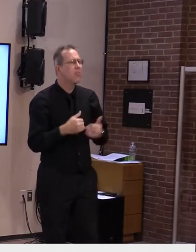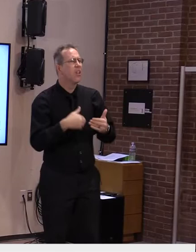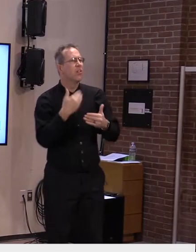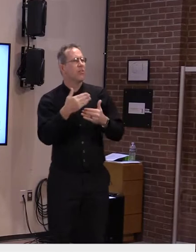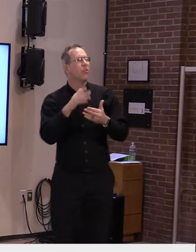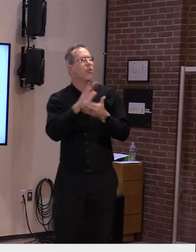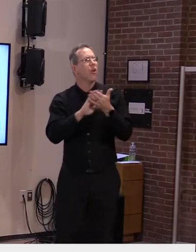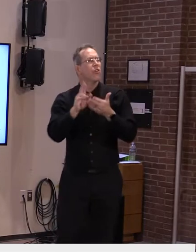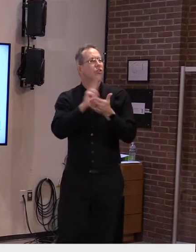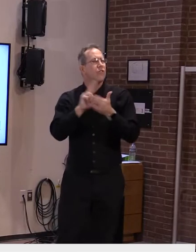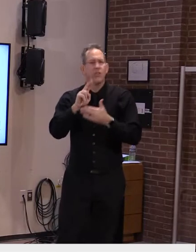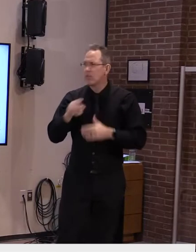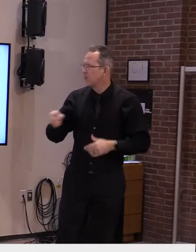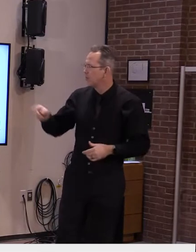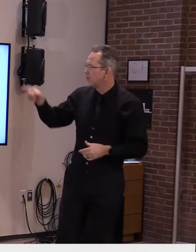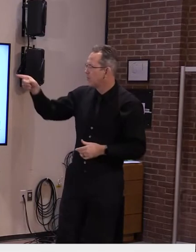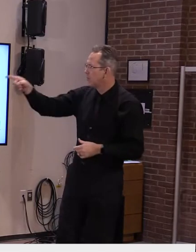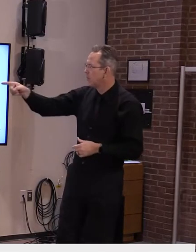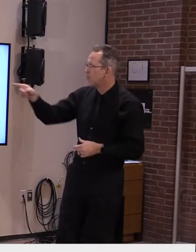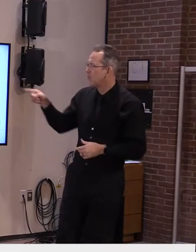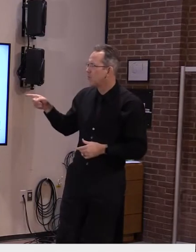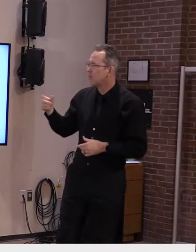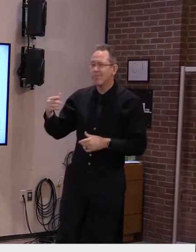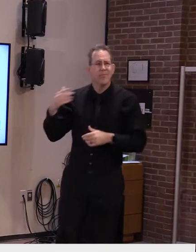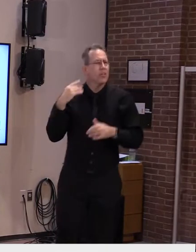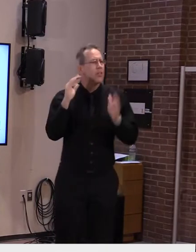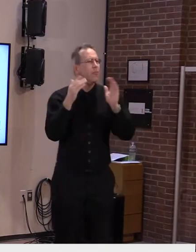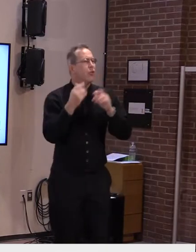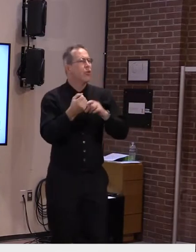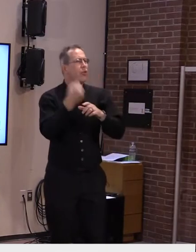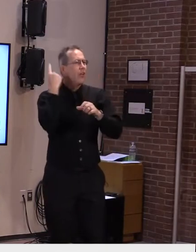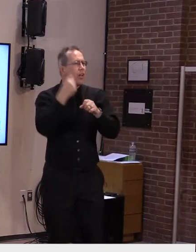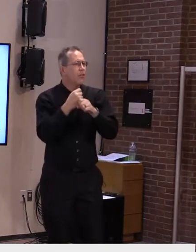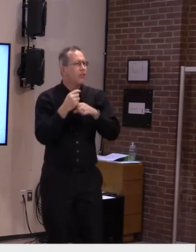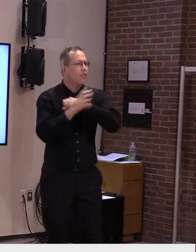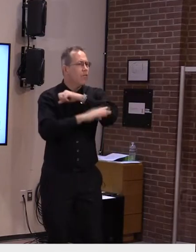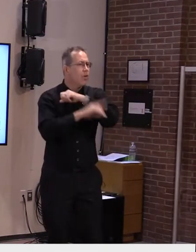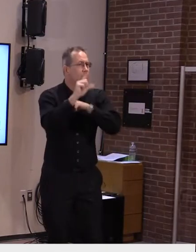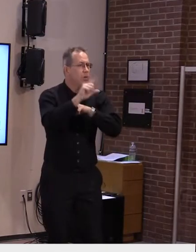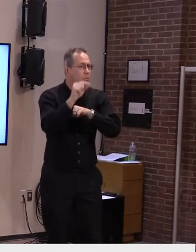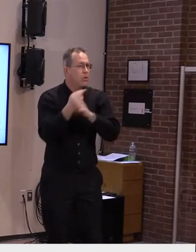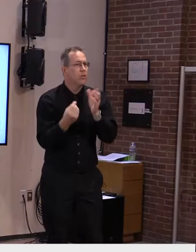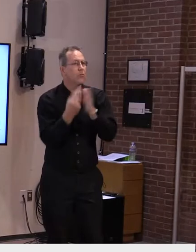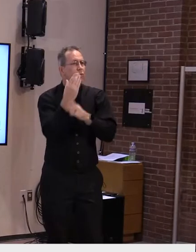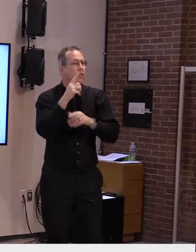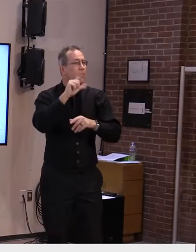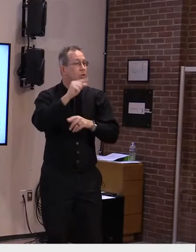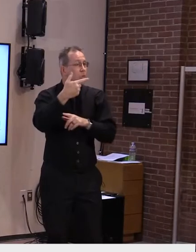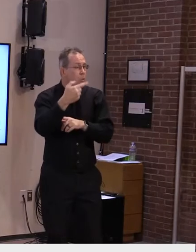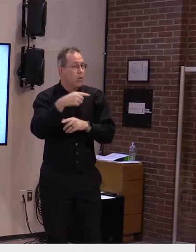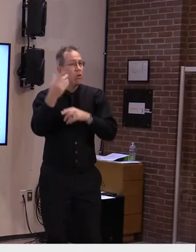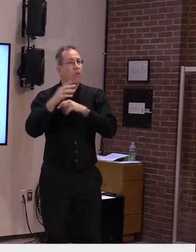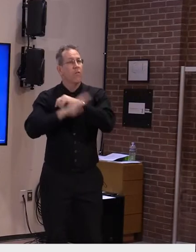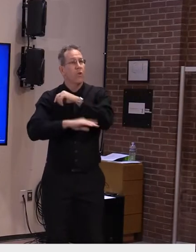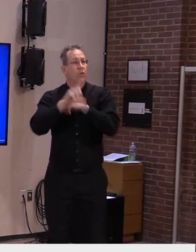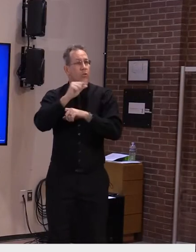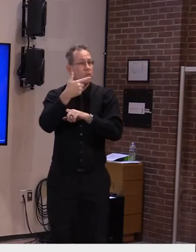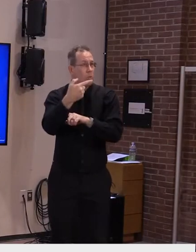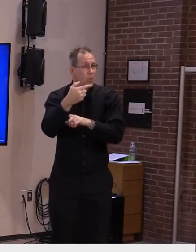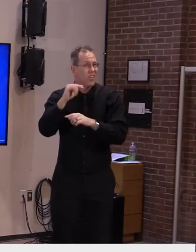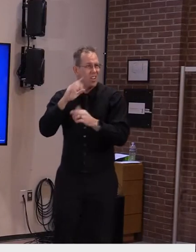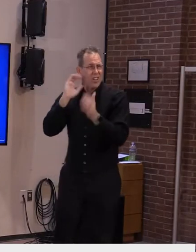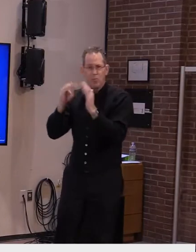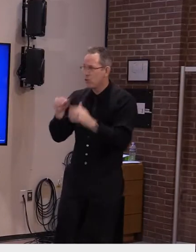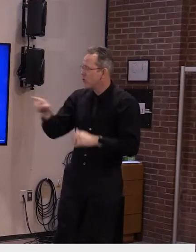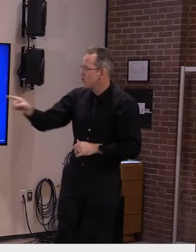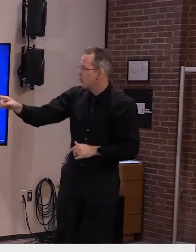college campuses. Just a very few number of tests reported positive, with 17 cases across campus. Looking at the long-term care facilities, you can